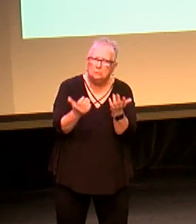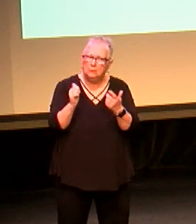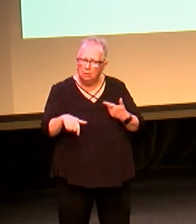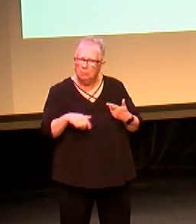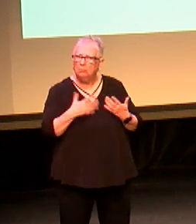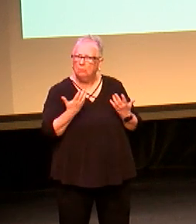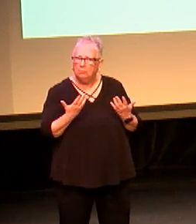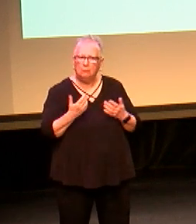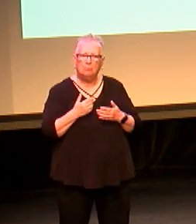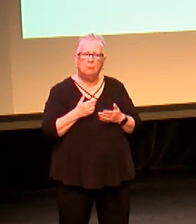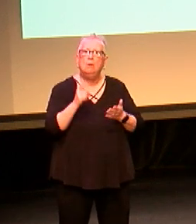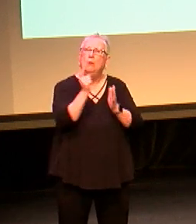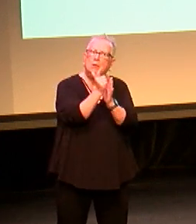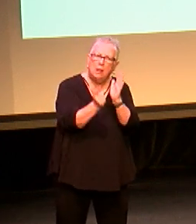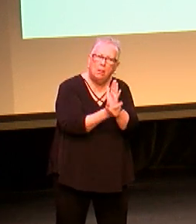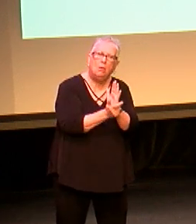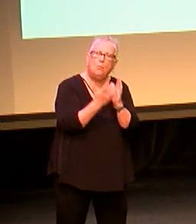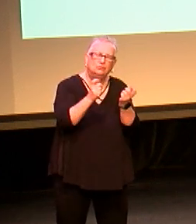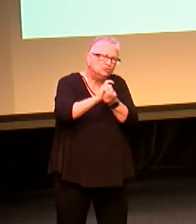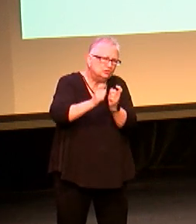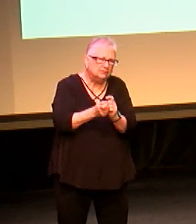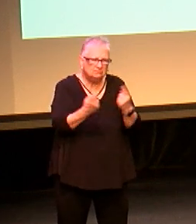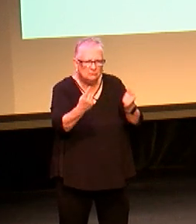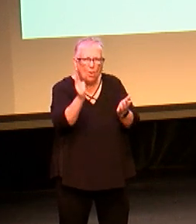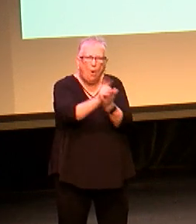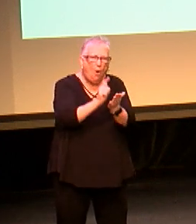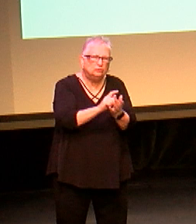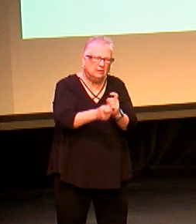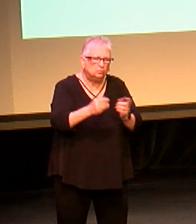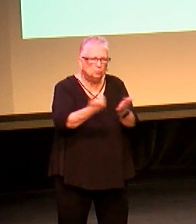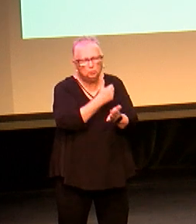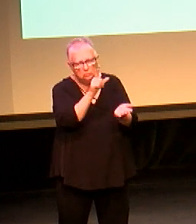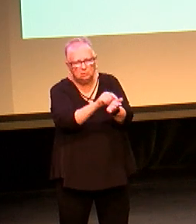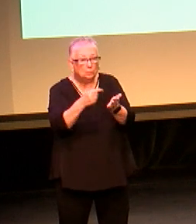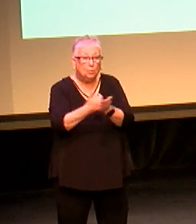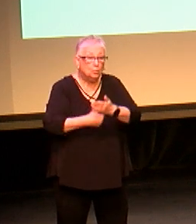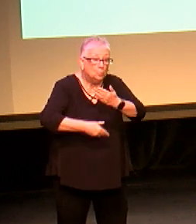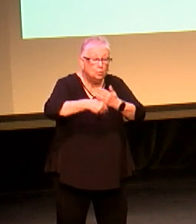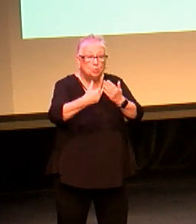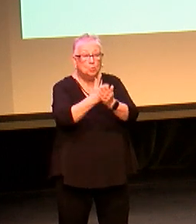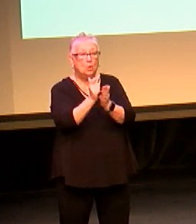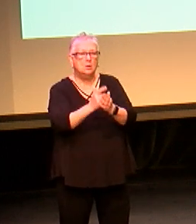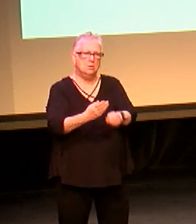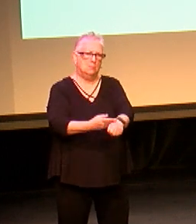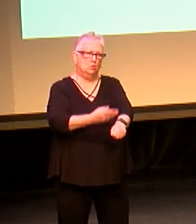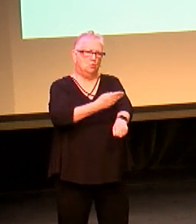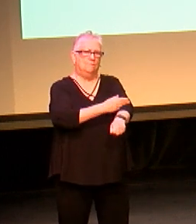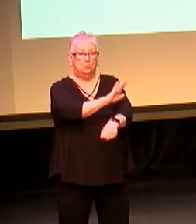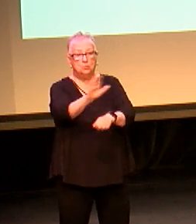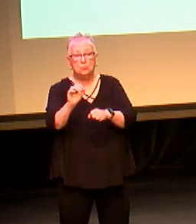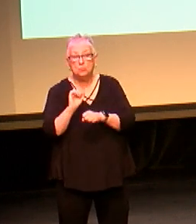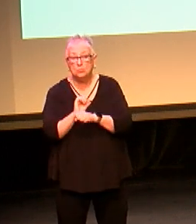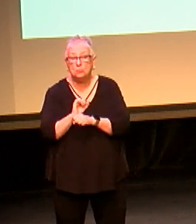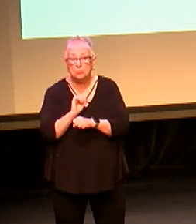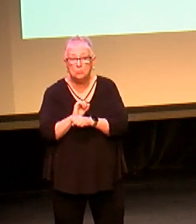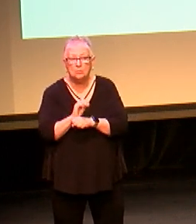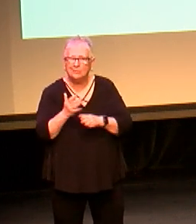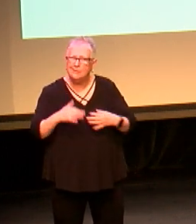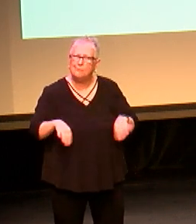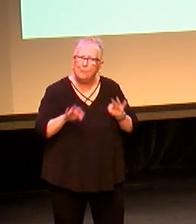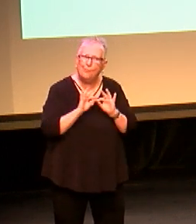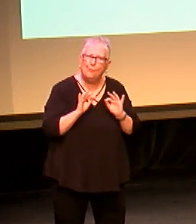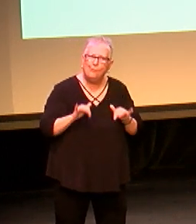make the work that you do more effective or efficient. We want to hear about those as well. Our advocacy is about